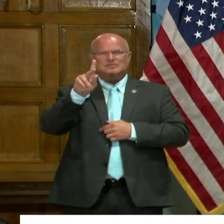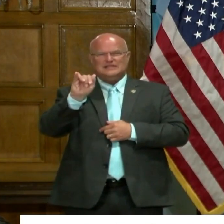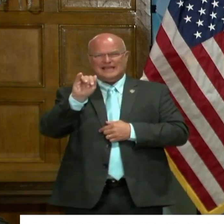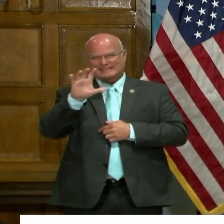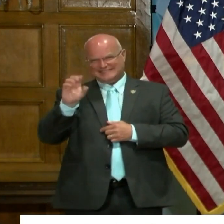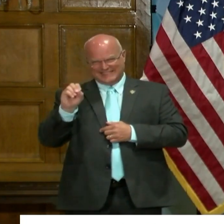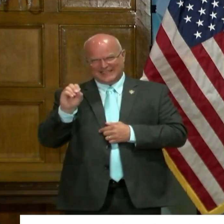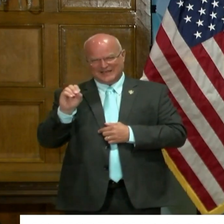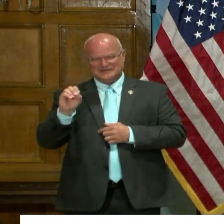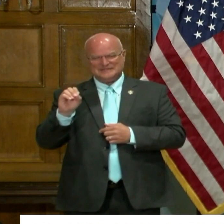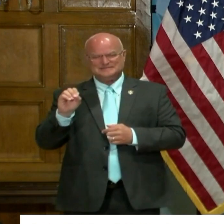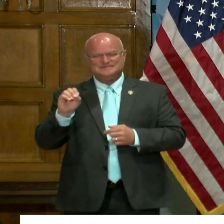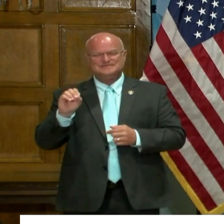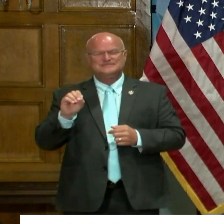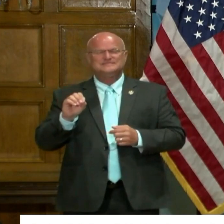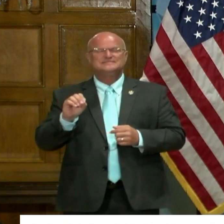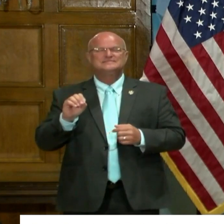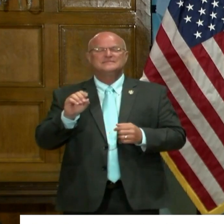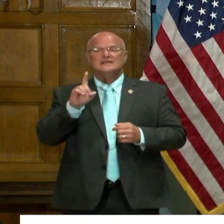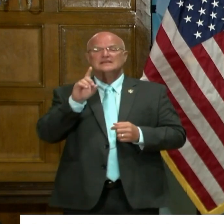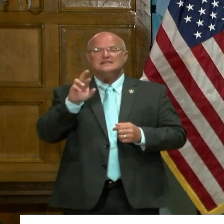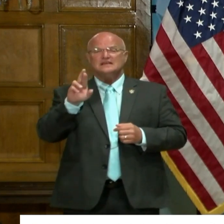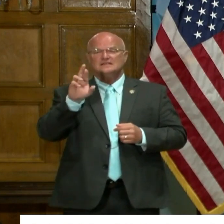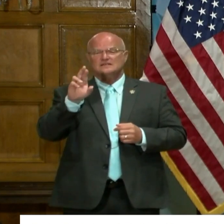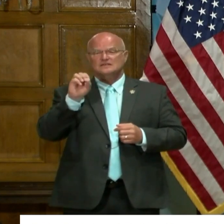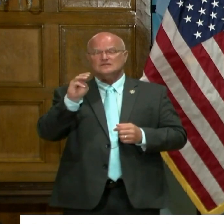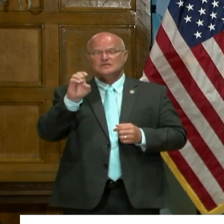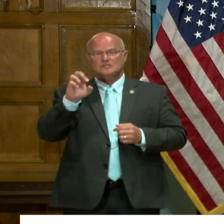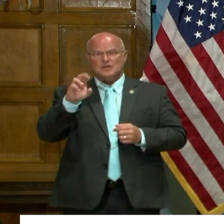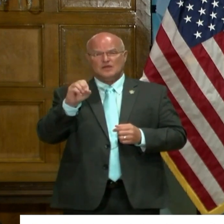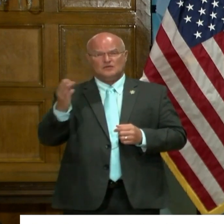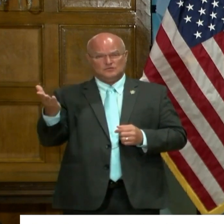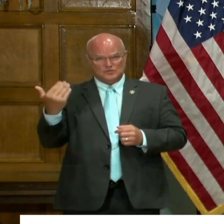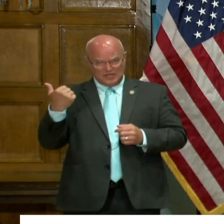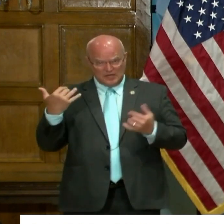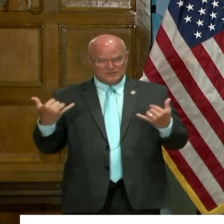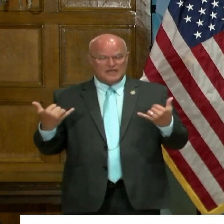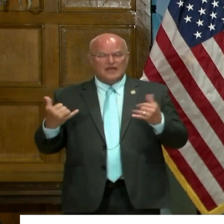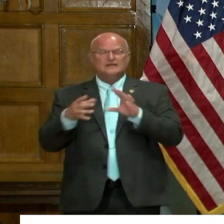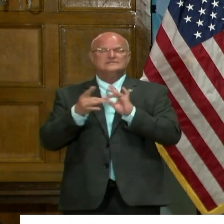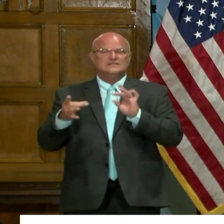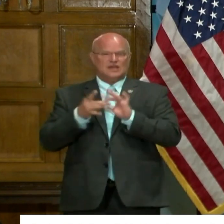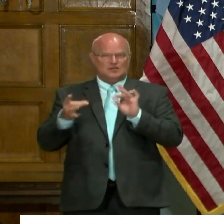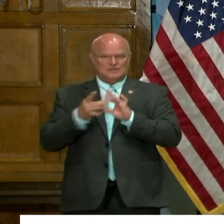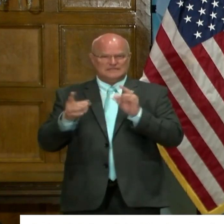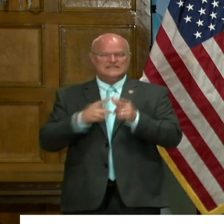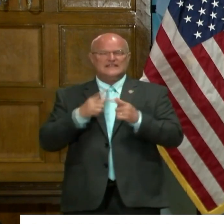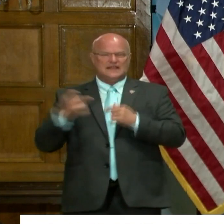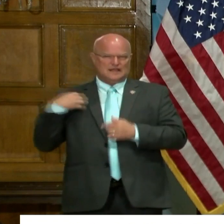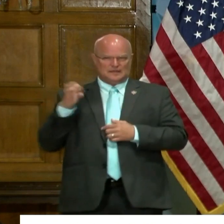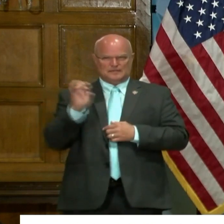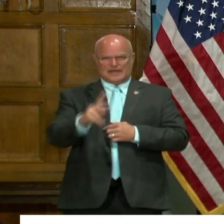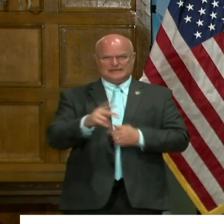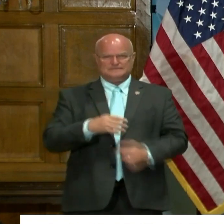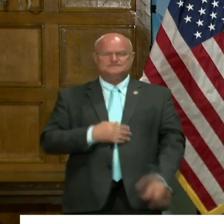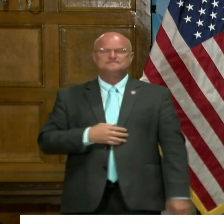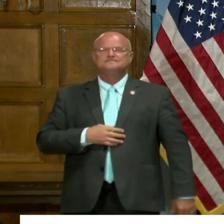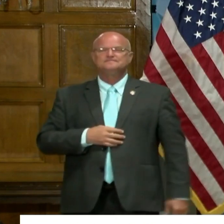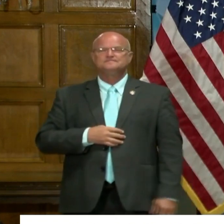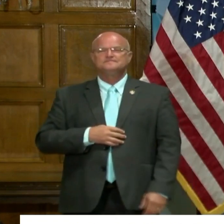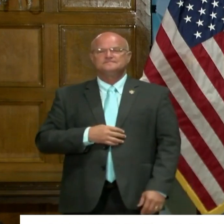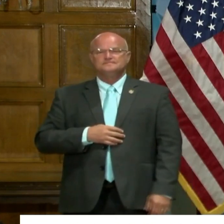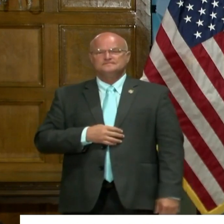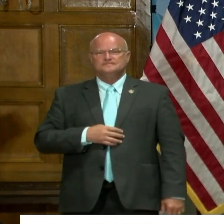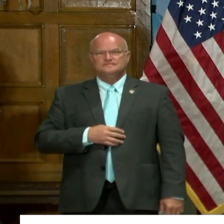Pulaski County. Dr. Romero, I'll invite you to come and make your comments, then I'll come back.